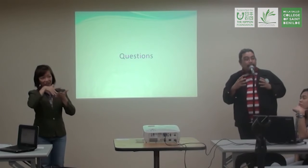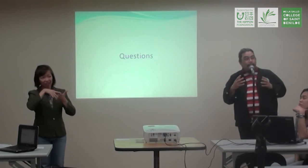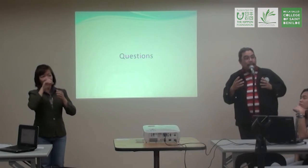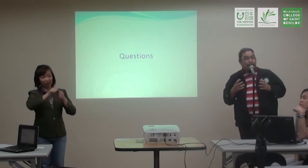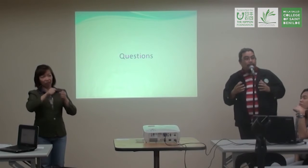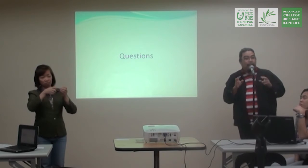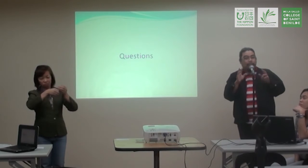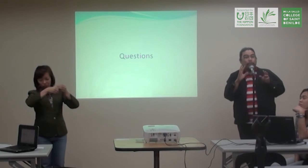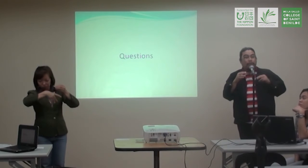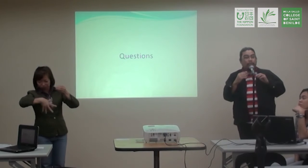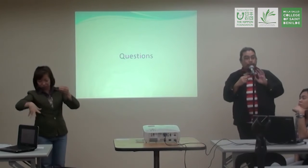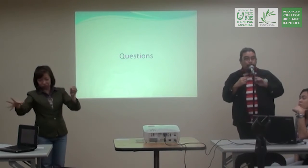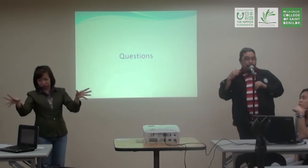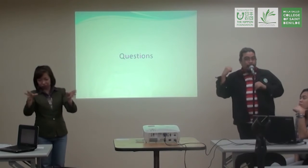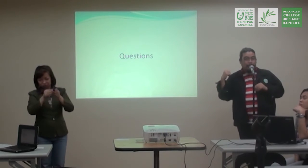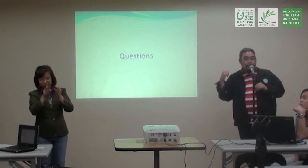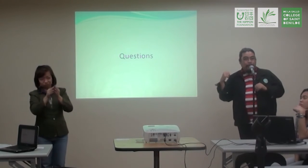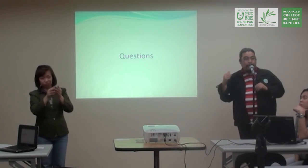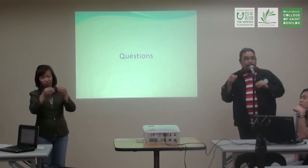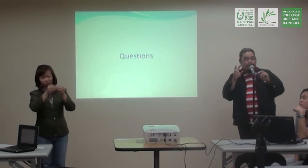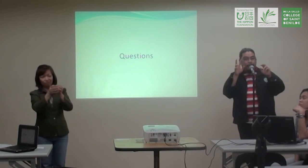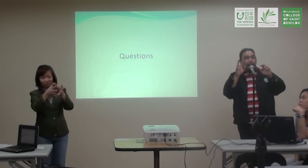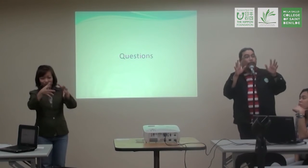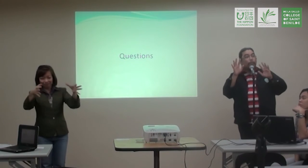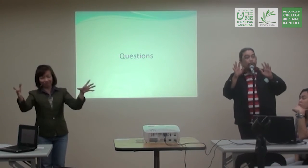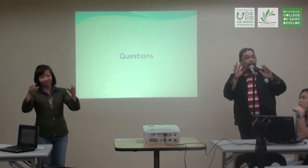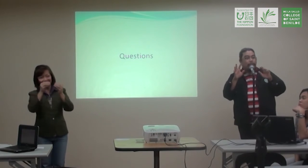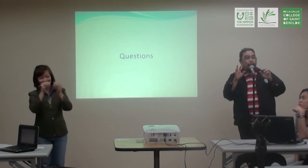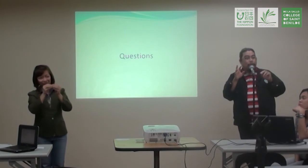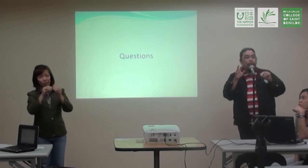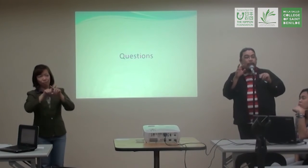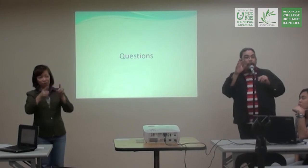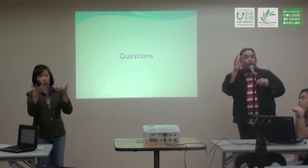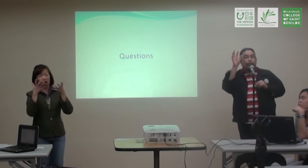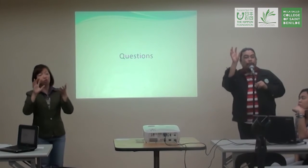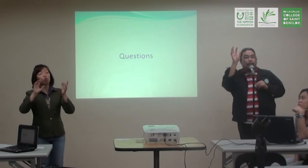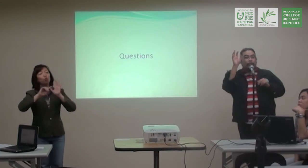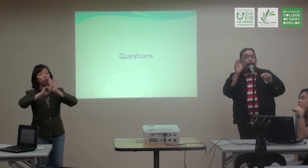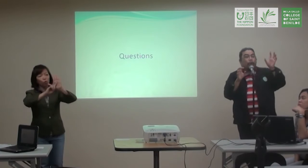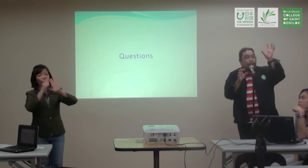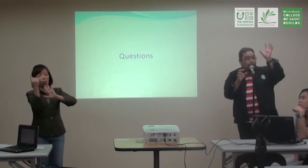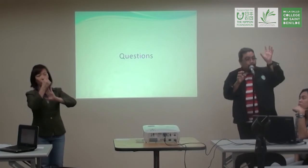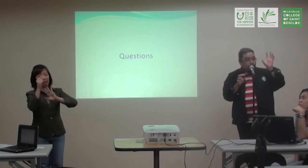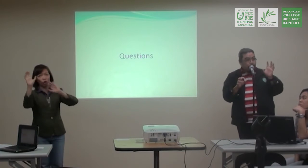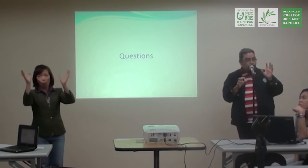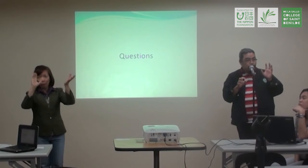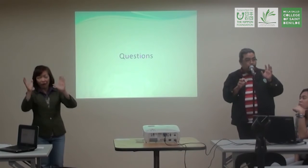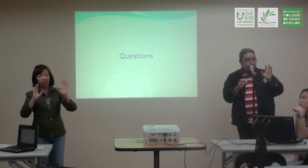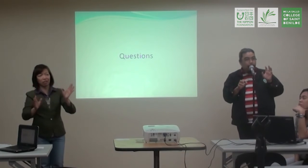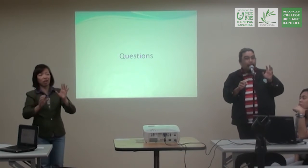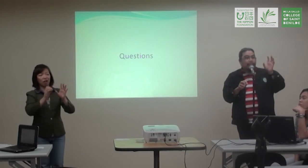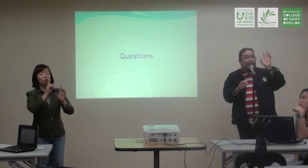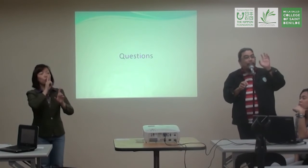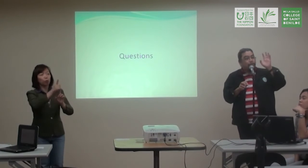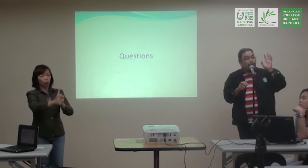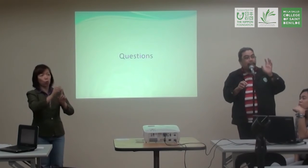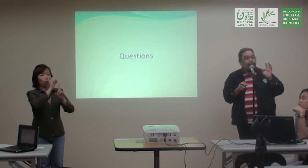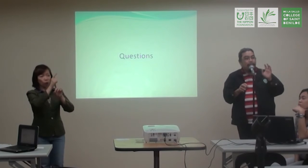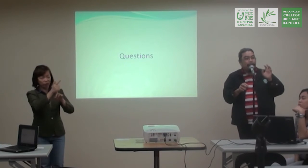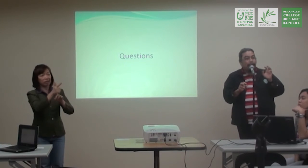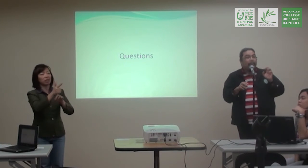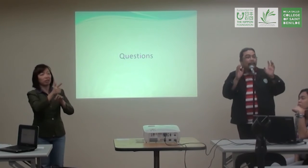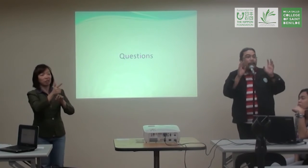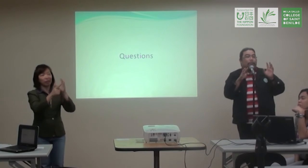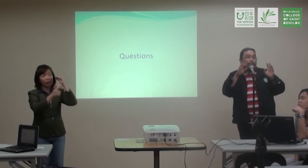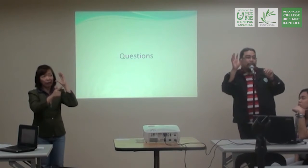expanded and developed. I just wanted to show at that point that the comparison of the original instrument as answered by